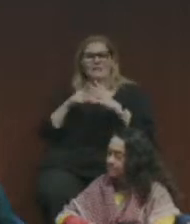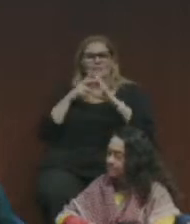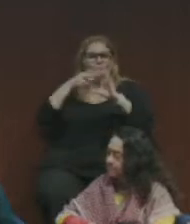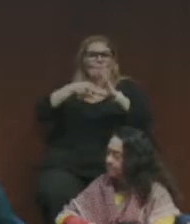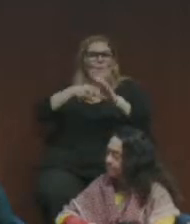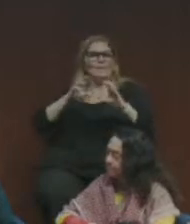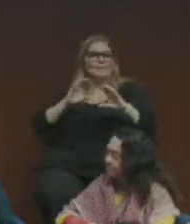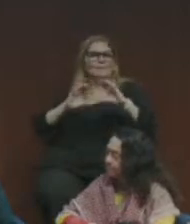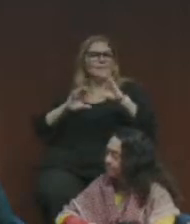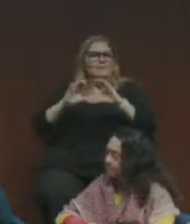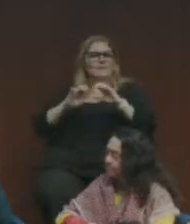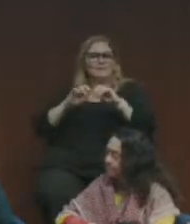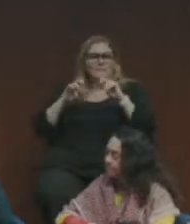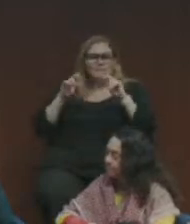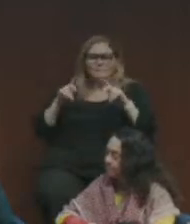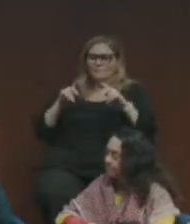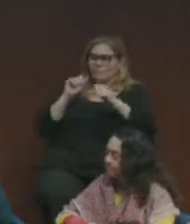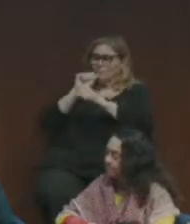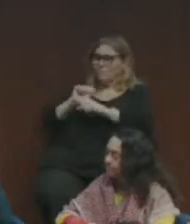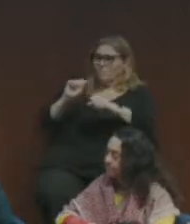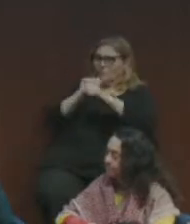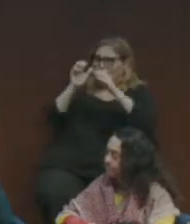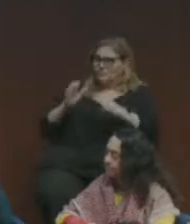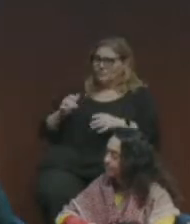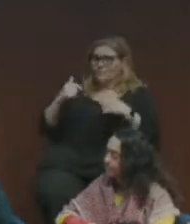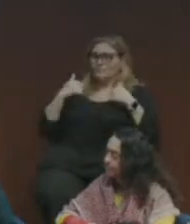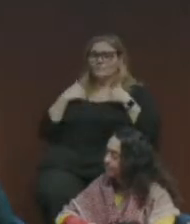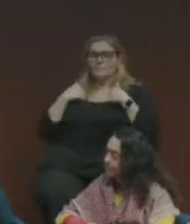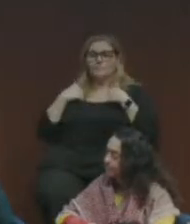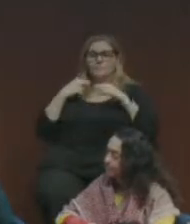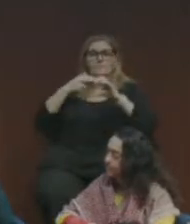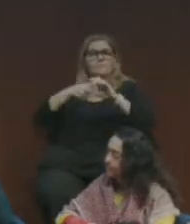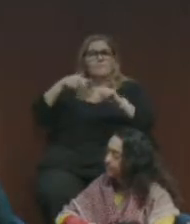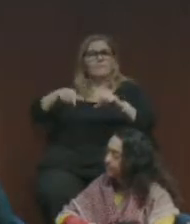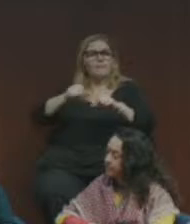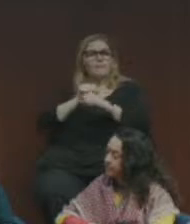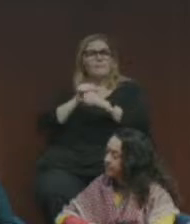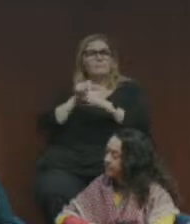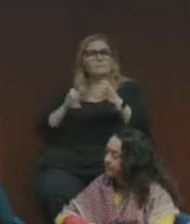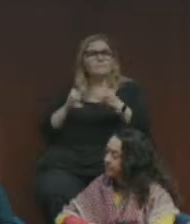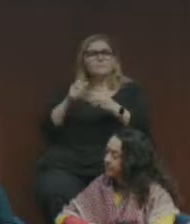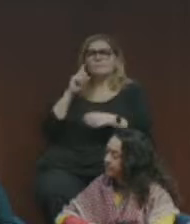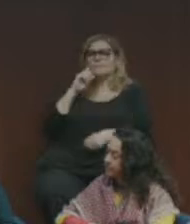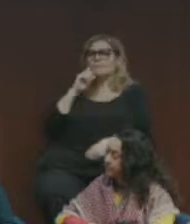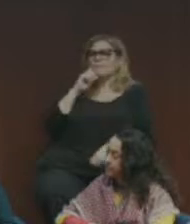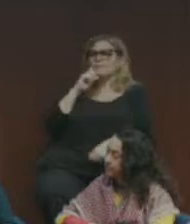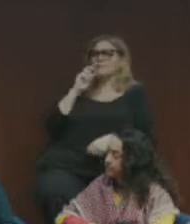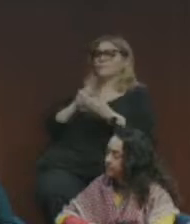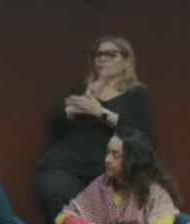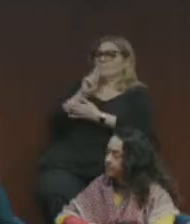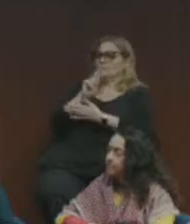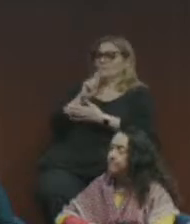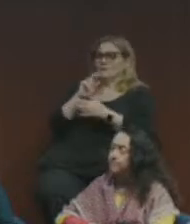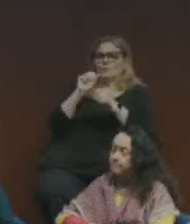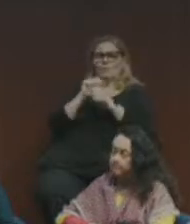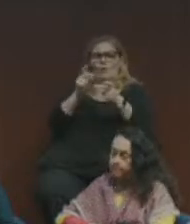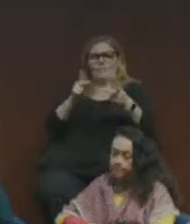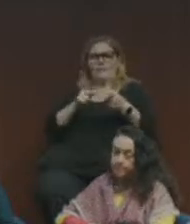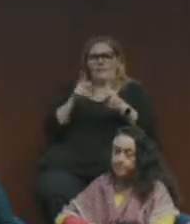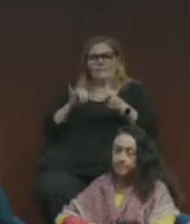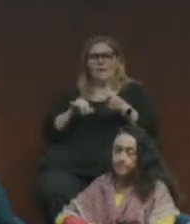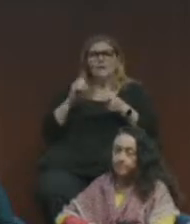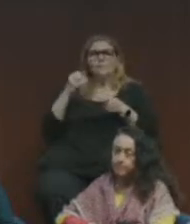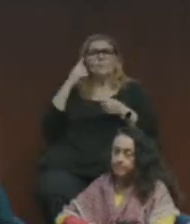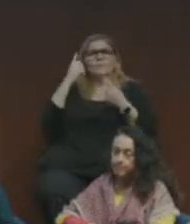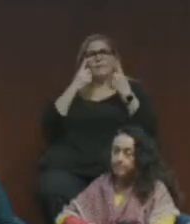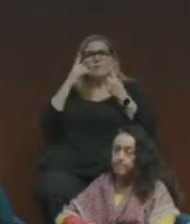conversation as an academic worker, and I entered this conversation using the university as a workplace, specifically